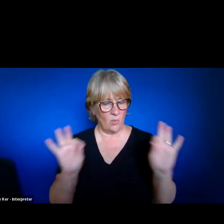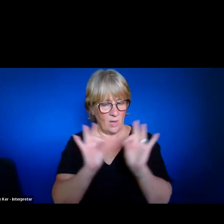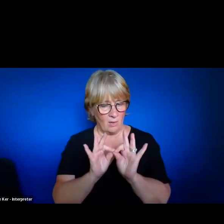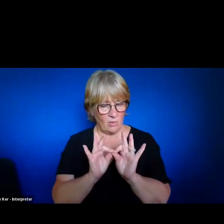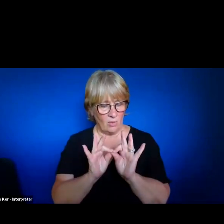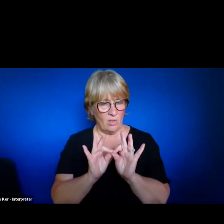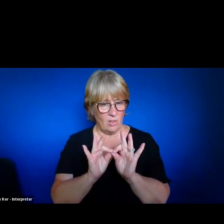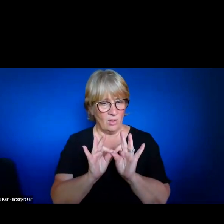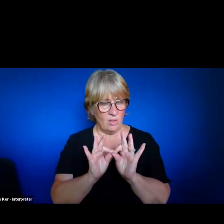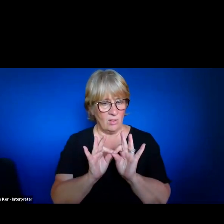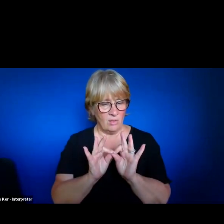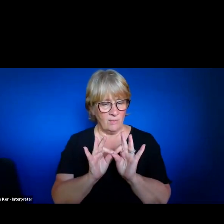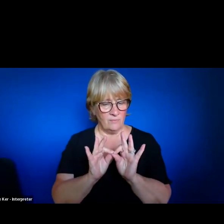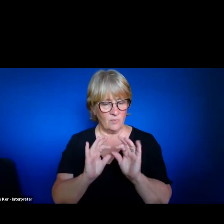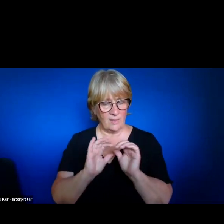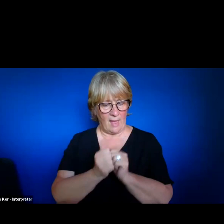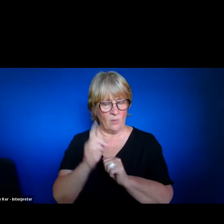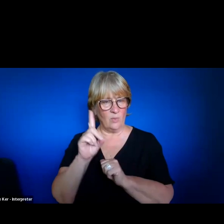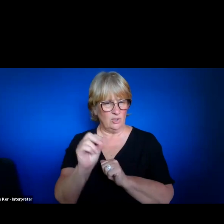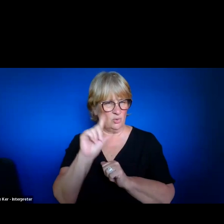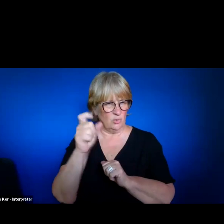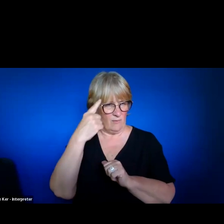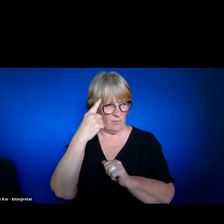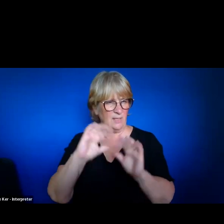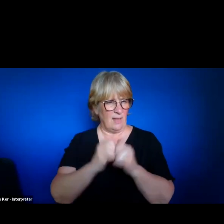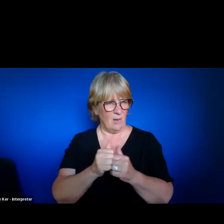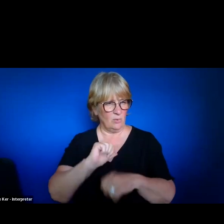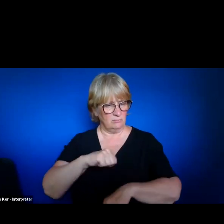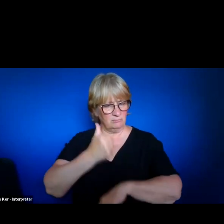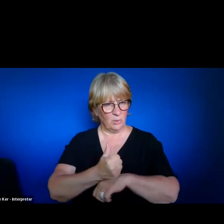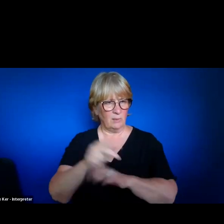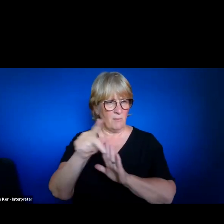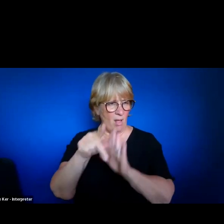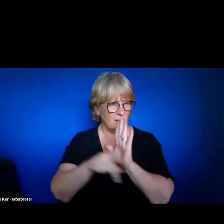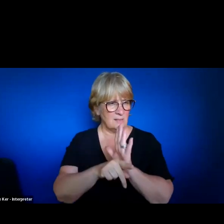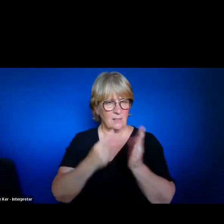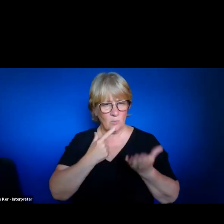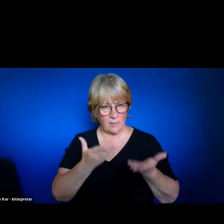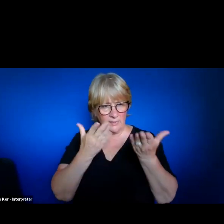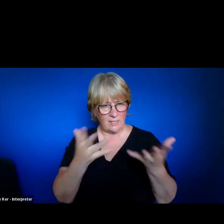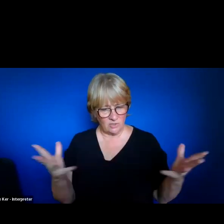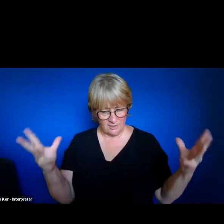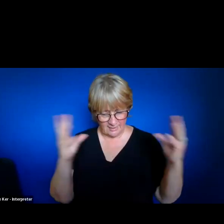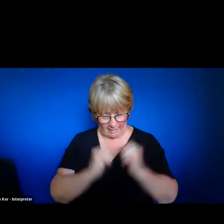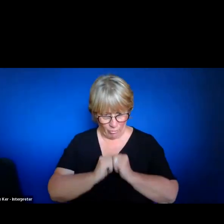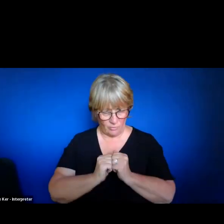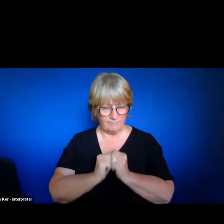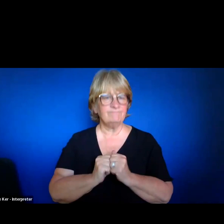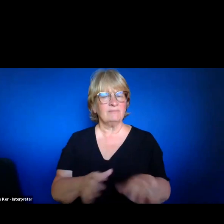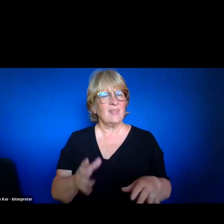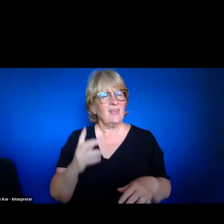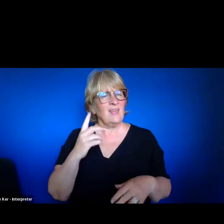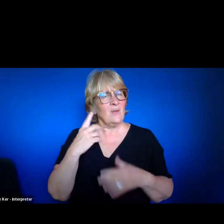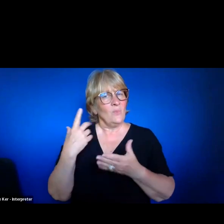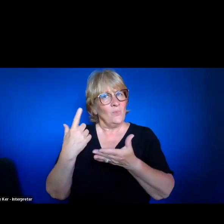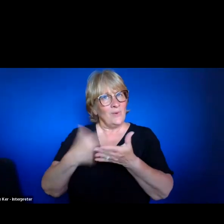the way that we are, we do government and the way that we're putting policy and recommendations together. So I think, so we've talked about, and then what that